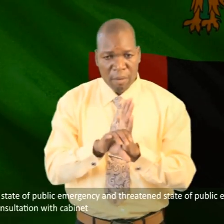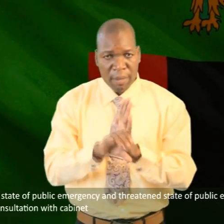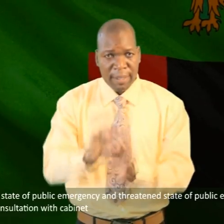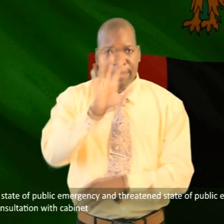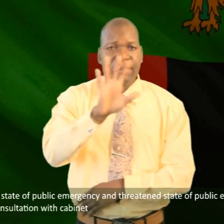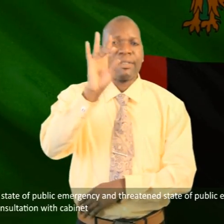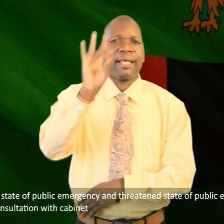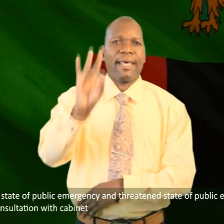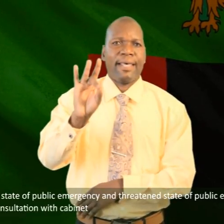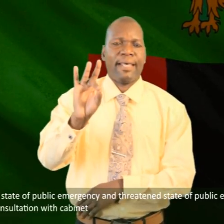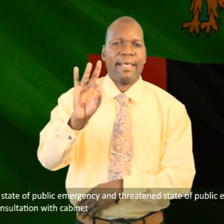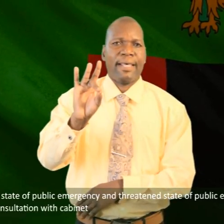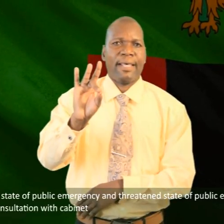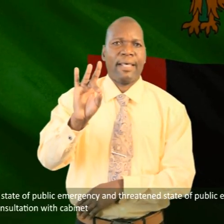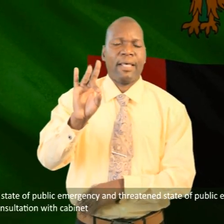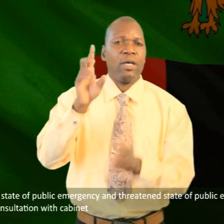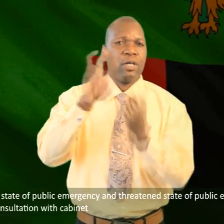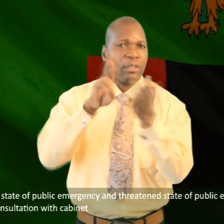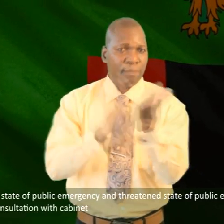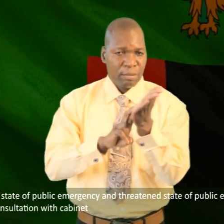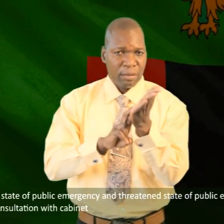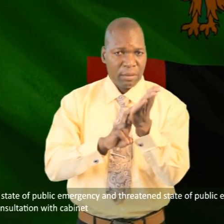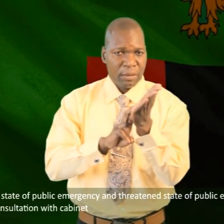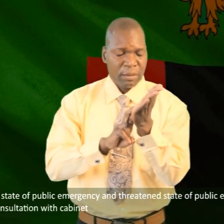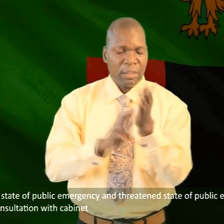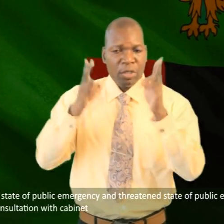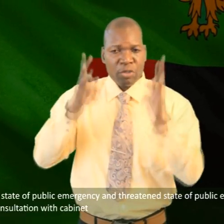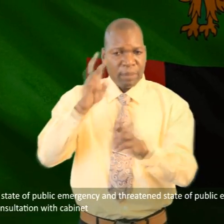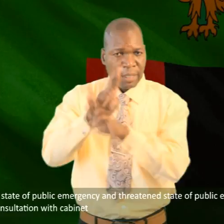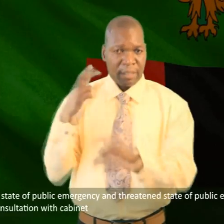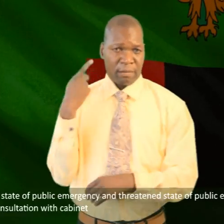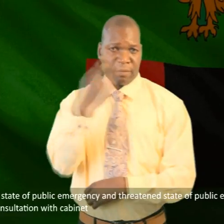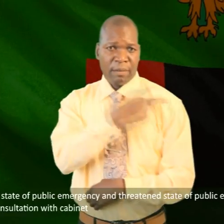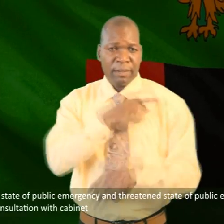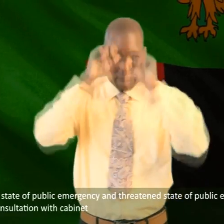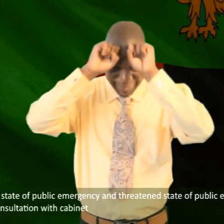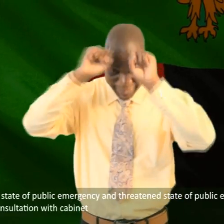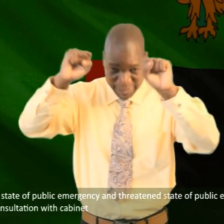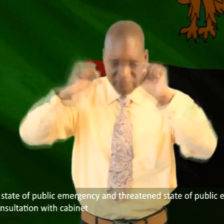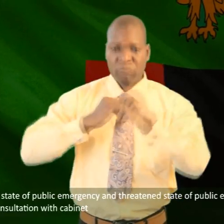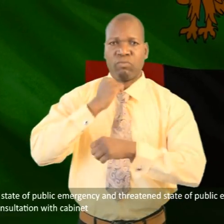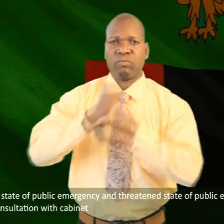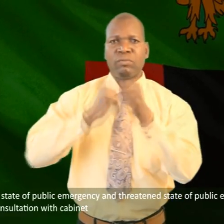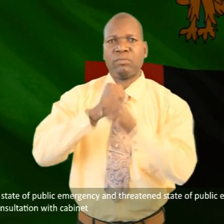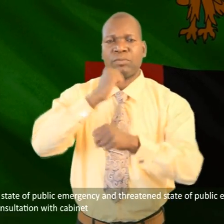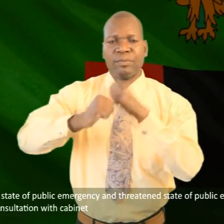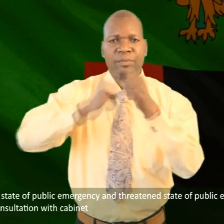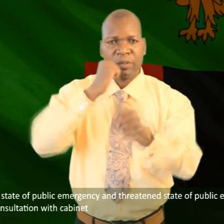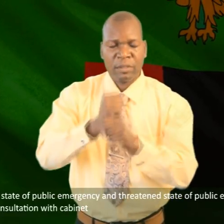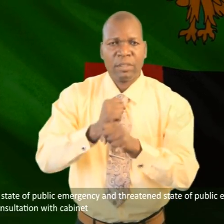199. Declaration of state of public emergency and threatened state of public emergency. President